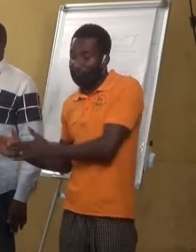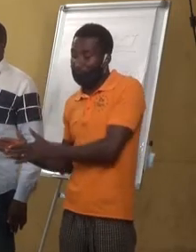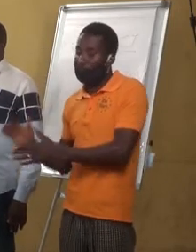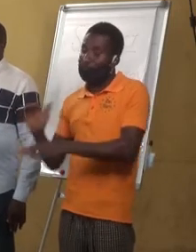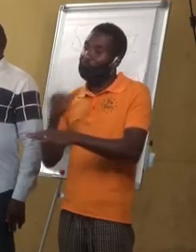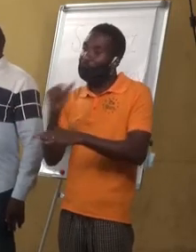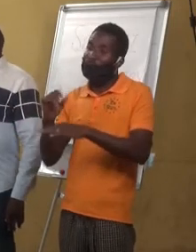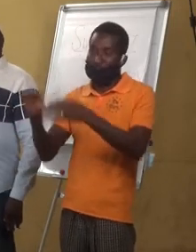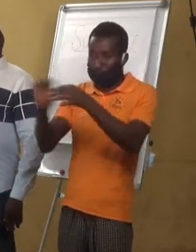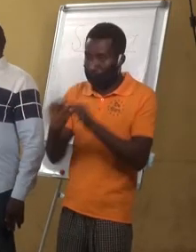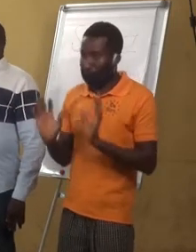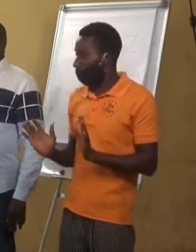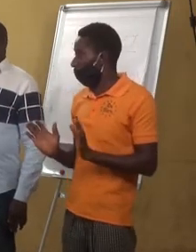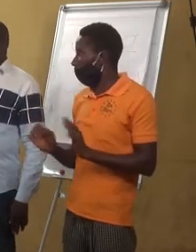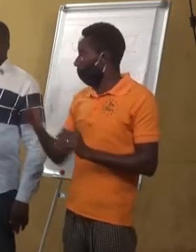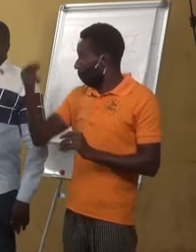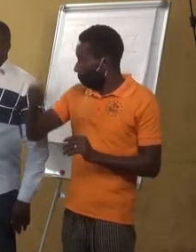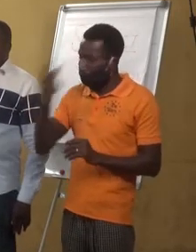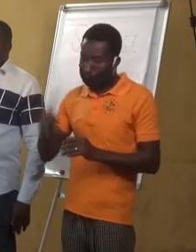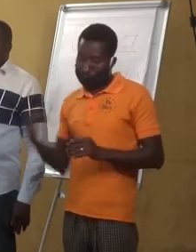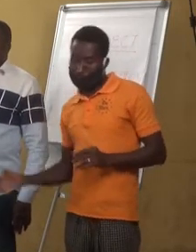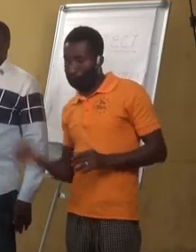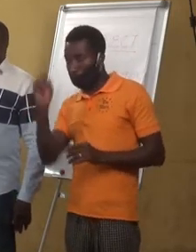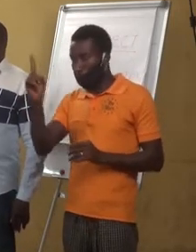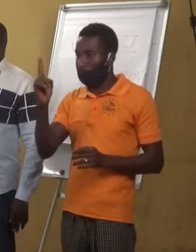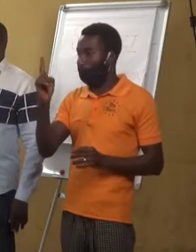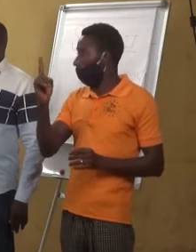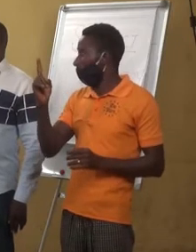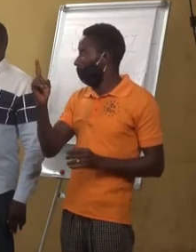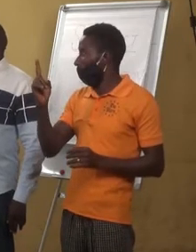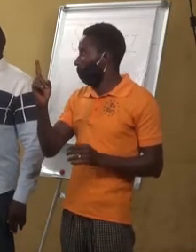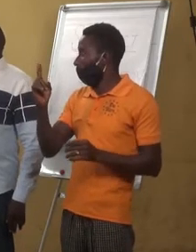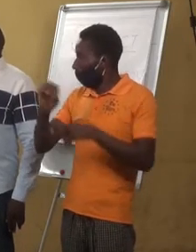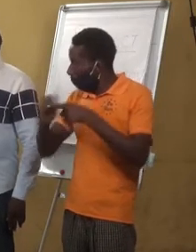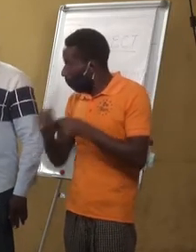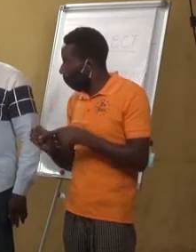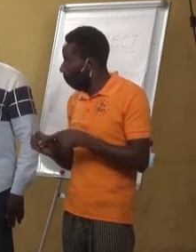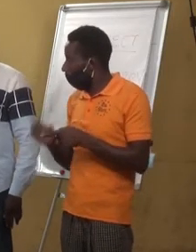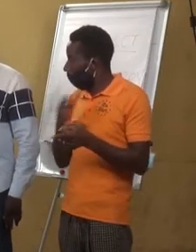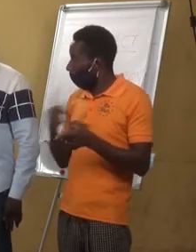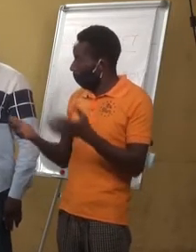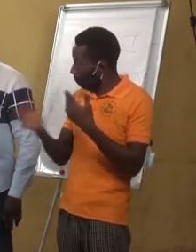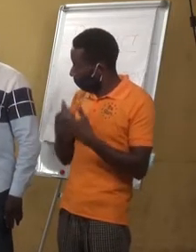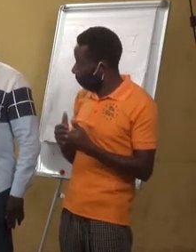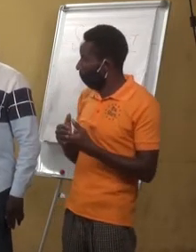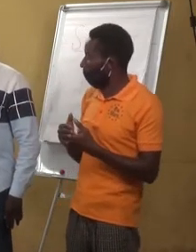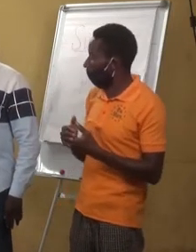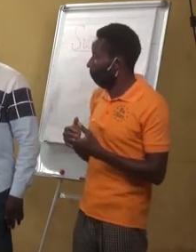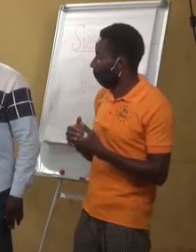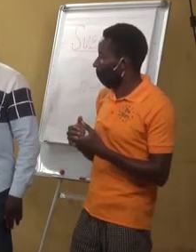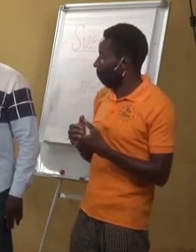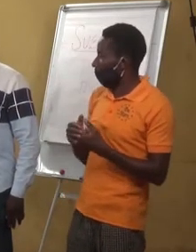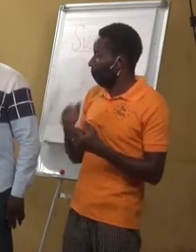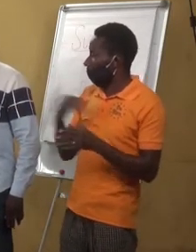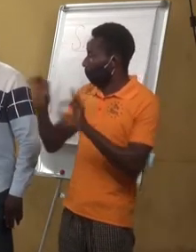unbounded. Hydrogen will lose all its electron and then come back, will lose its electron and then come